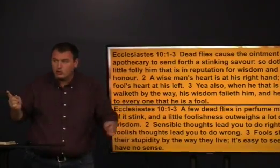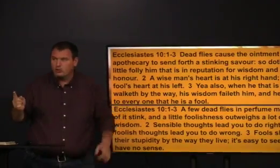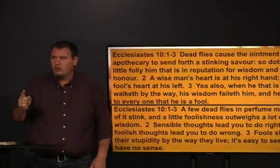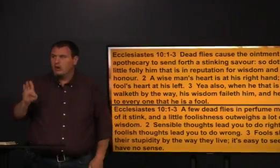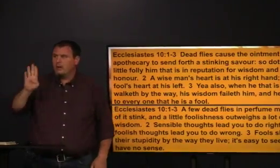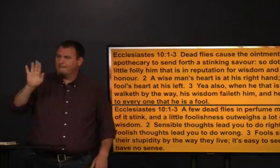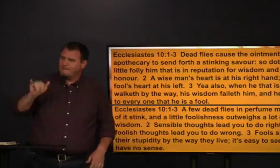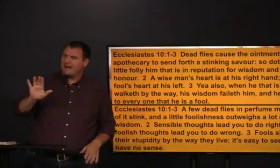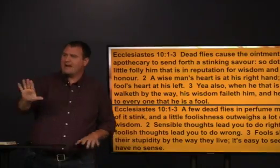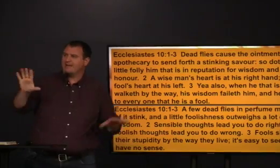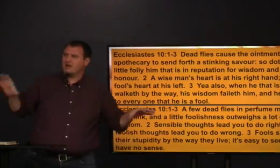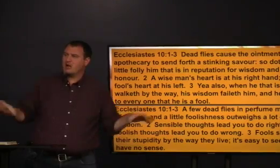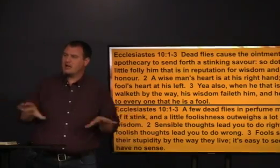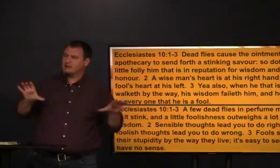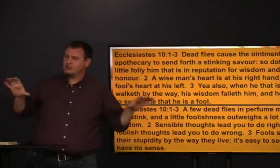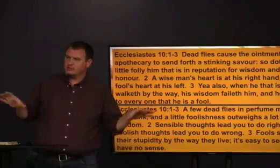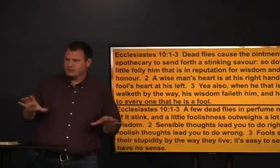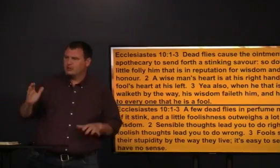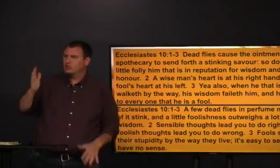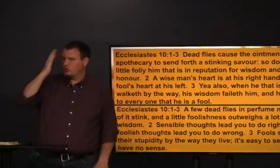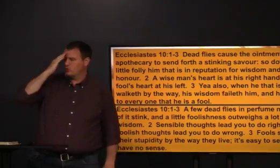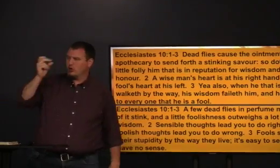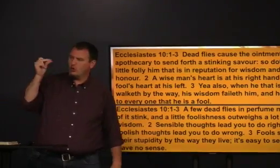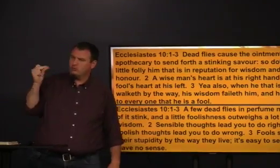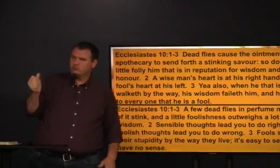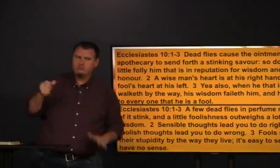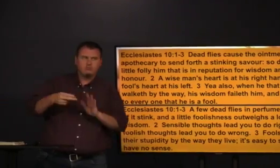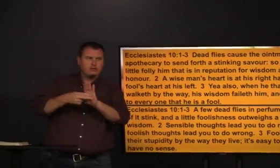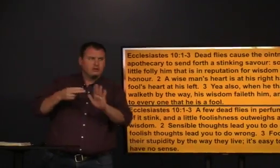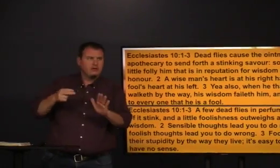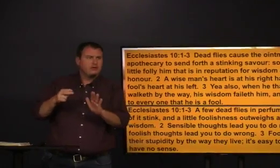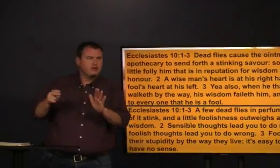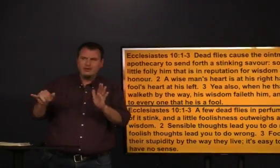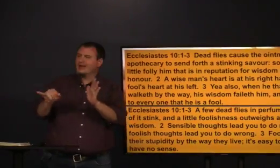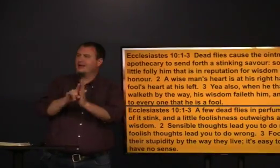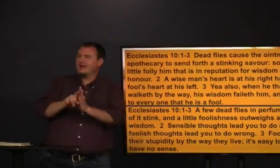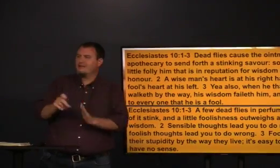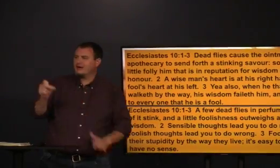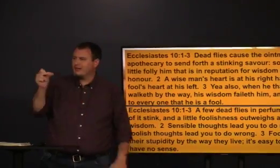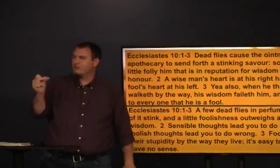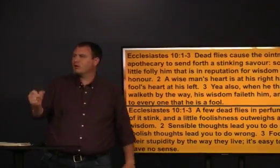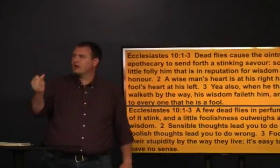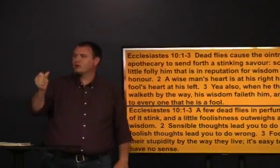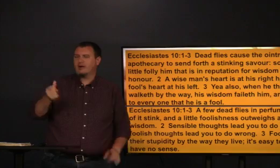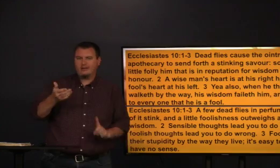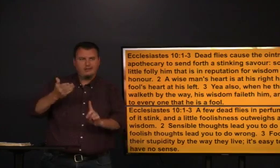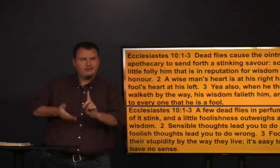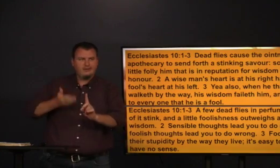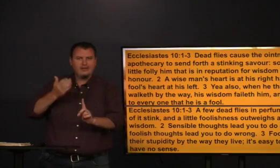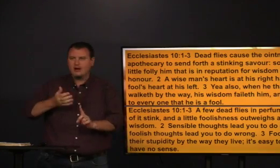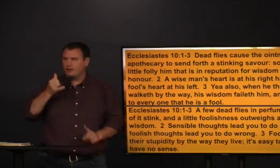you by their actions, you know. You can identify them right away that they are a